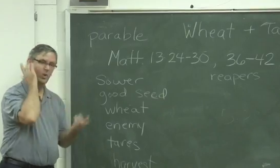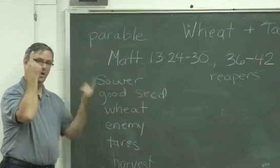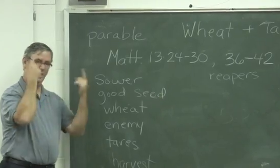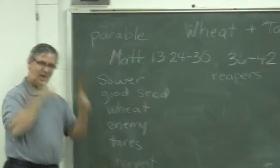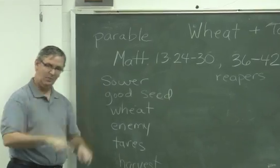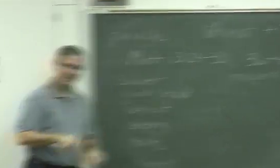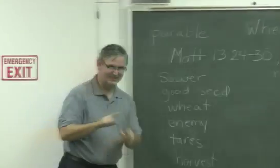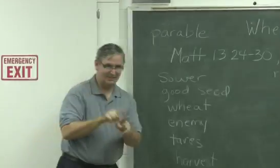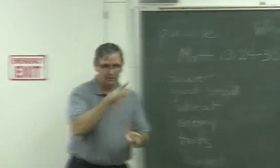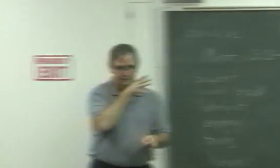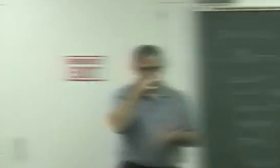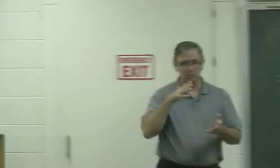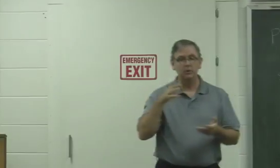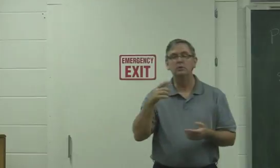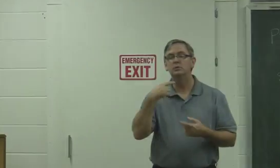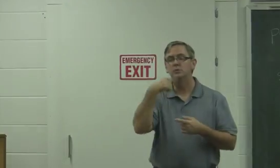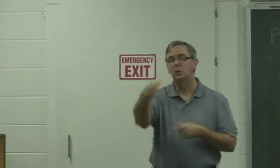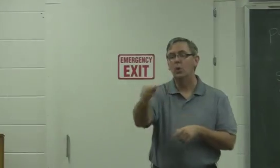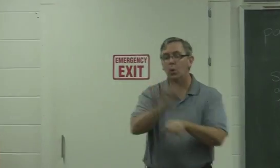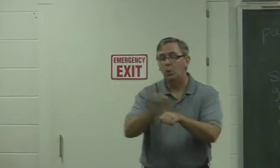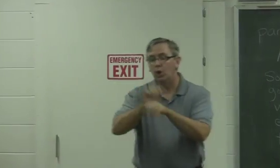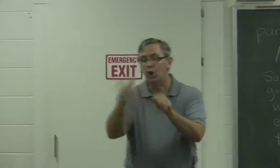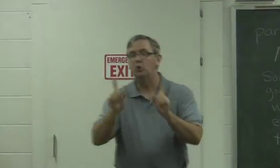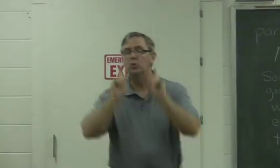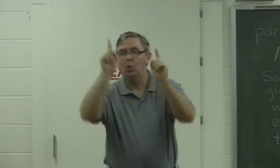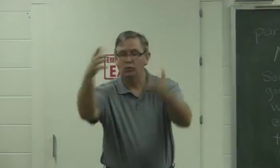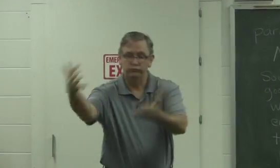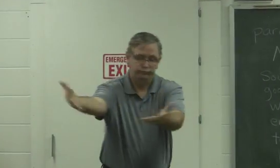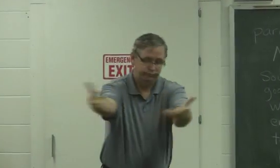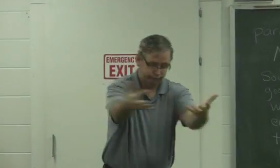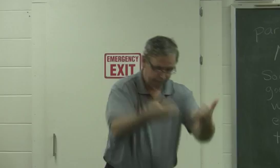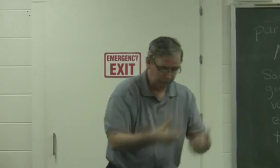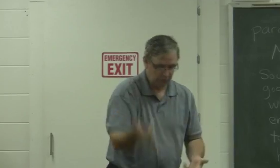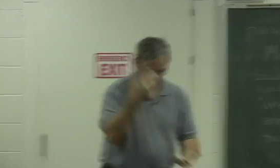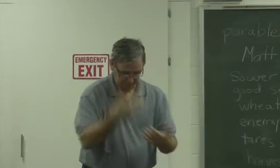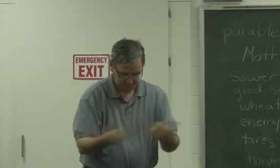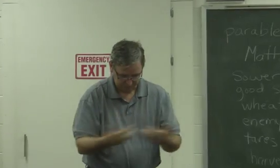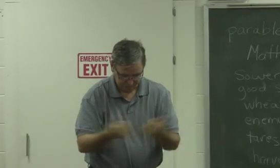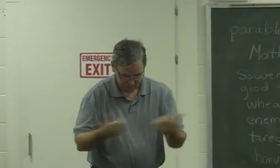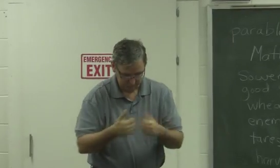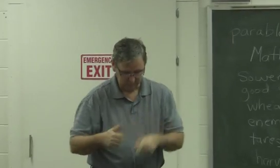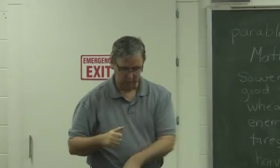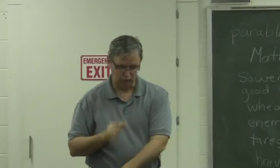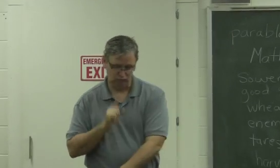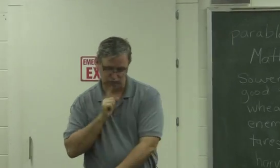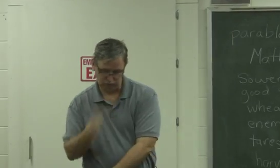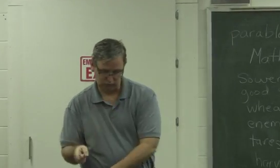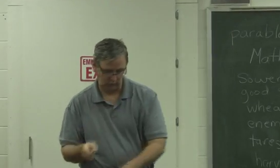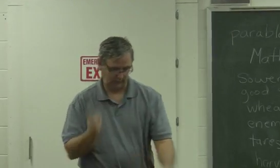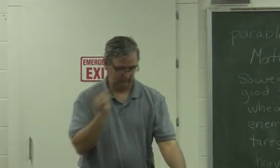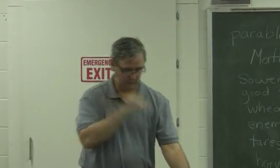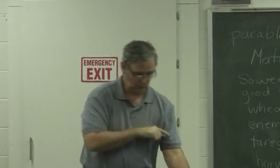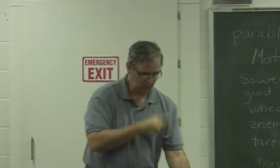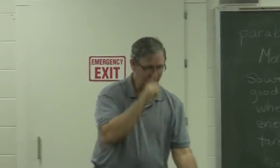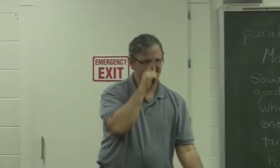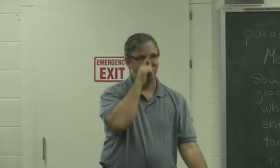At the harvest, it will happen. The same thing. The farmer, he will go with the workers and separate the bulbs from